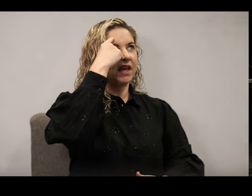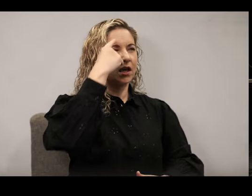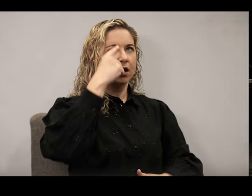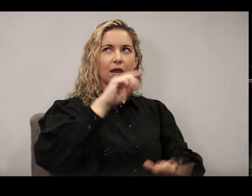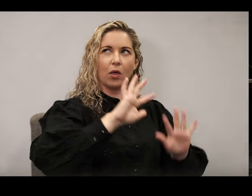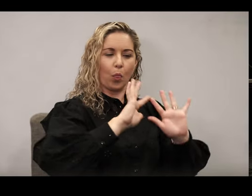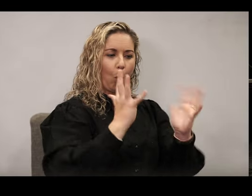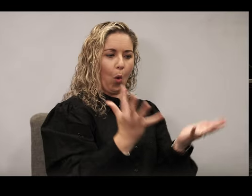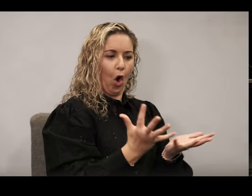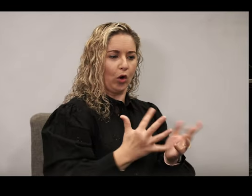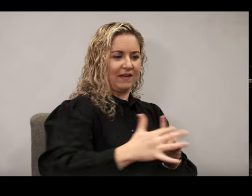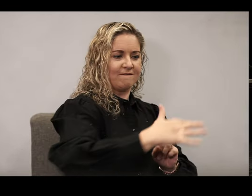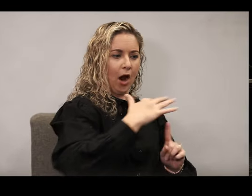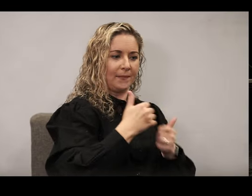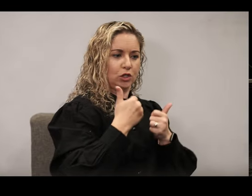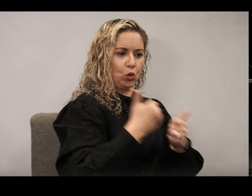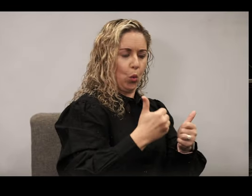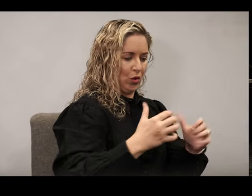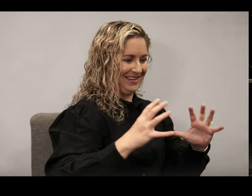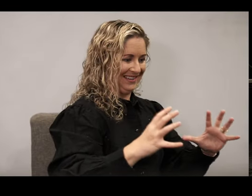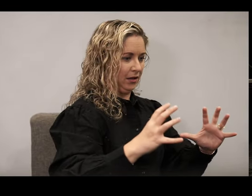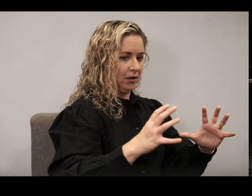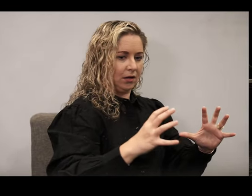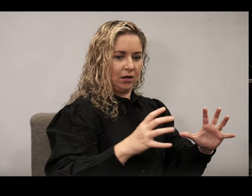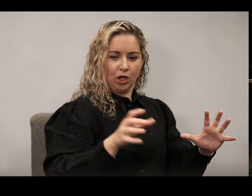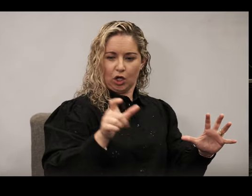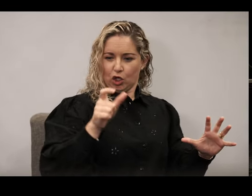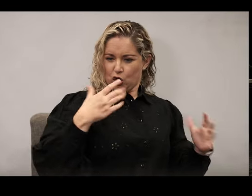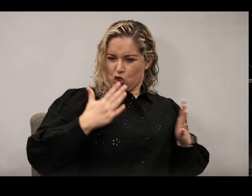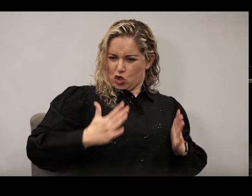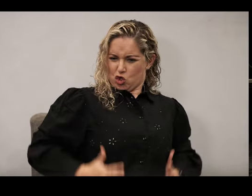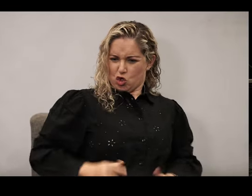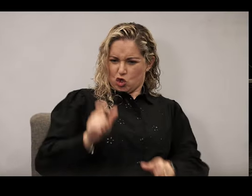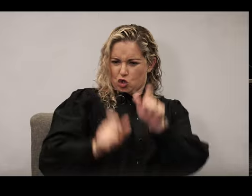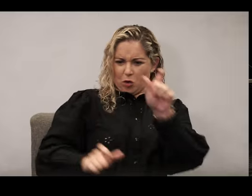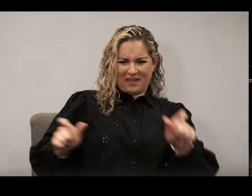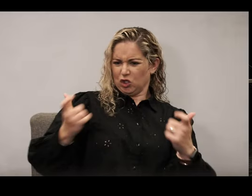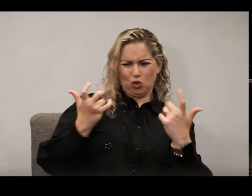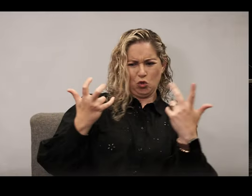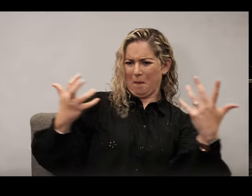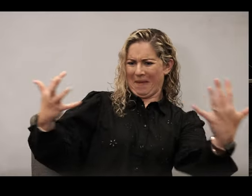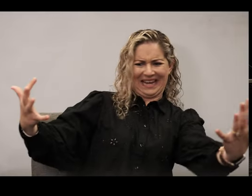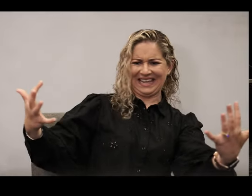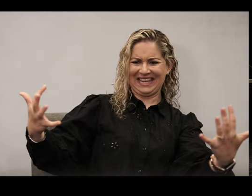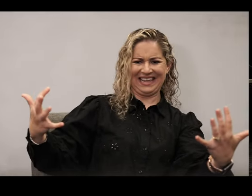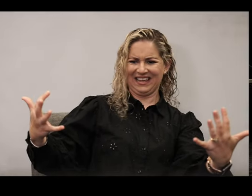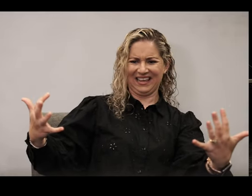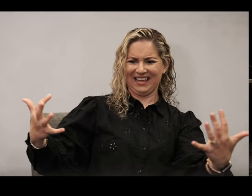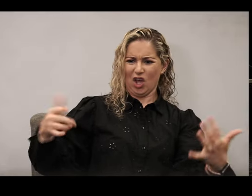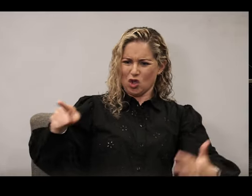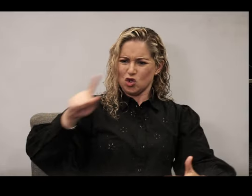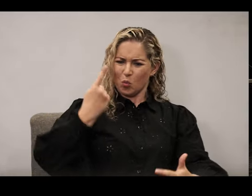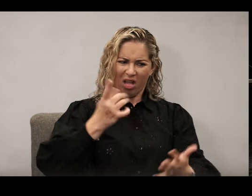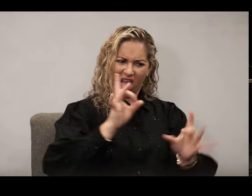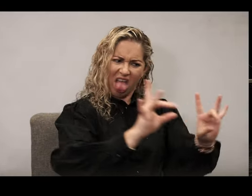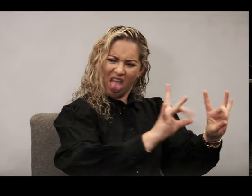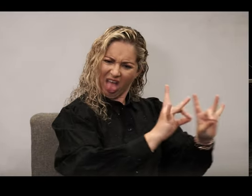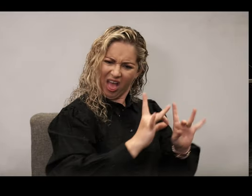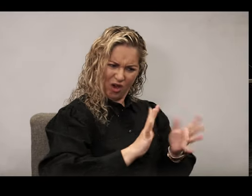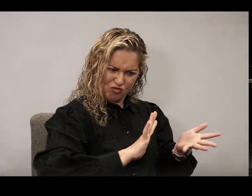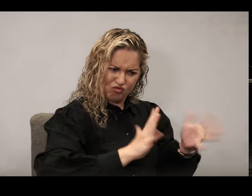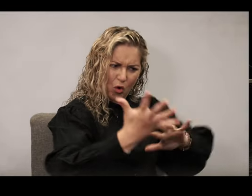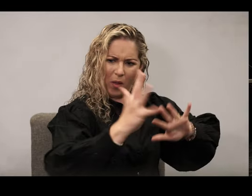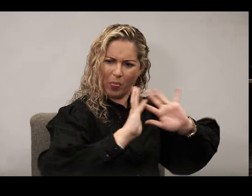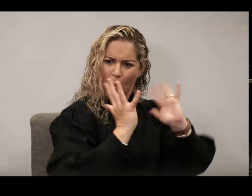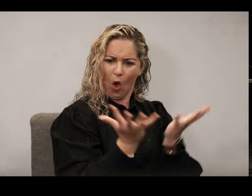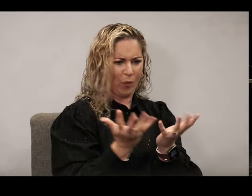as evil. And so the evil needs to be purged for the good to survive. This is not environmentalism that's based